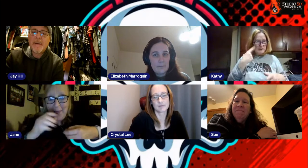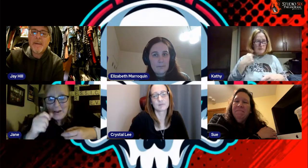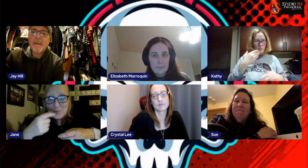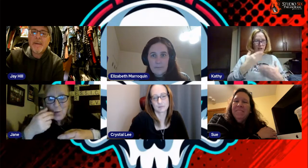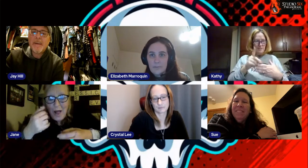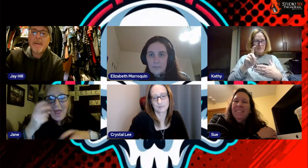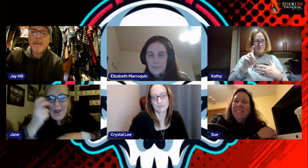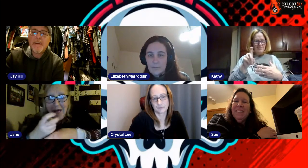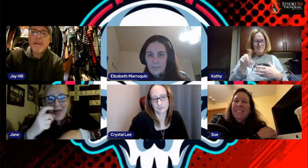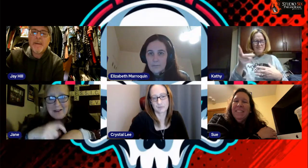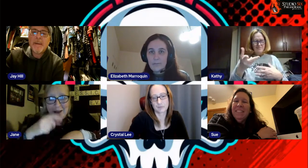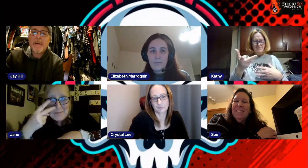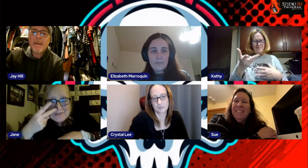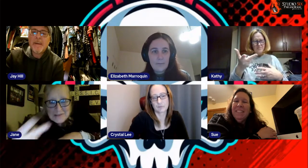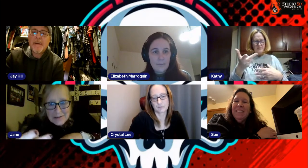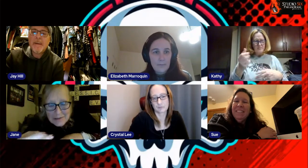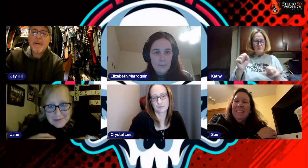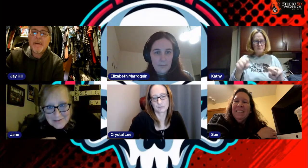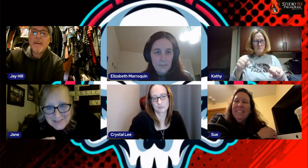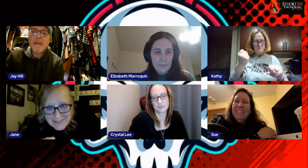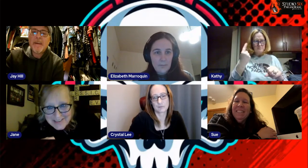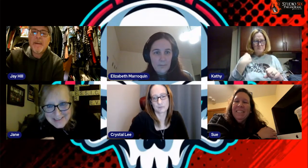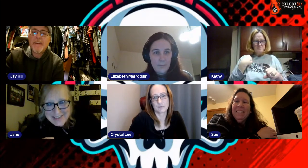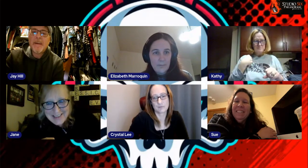Can you see me well?